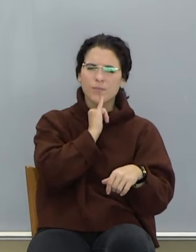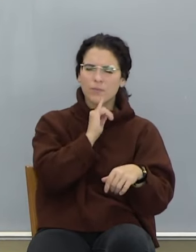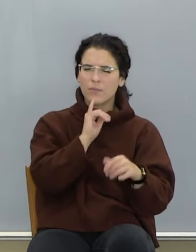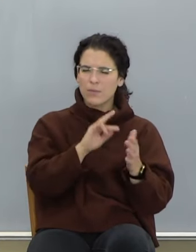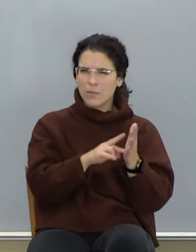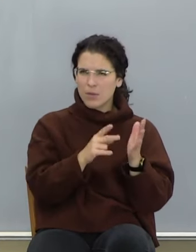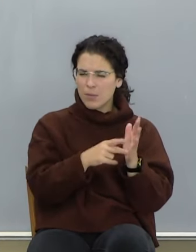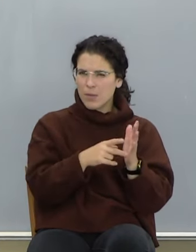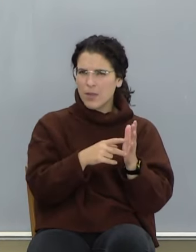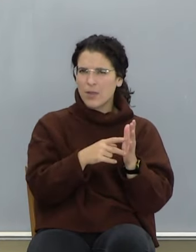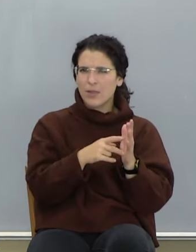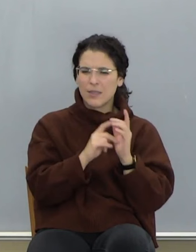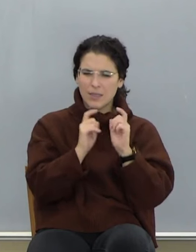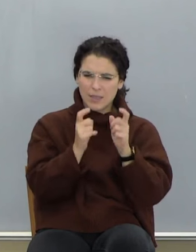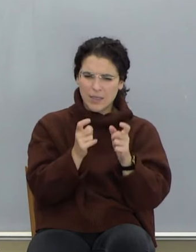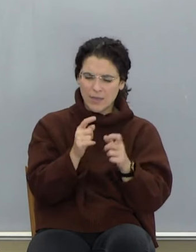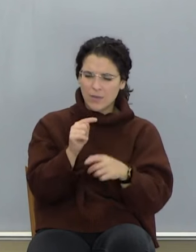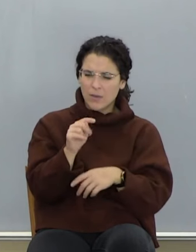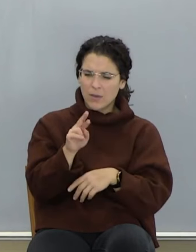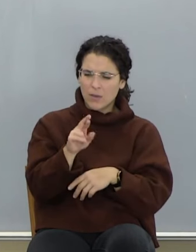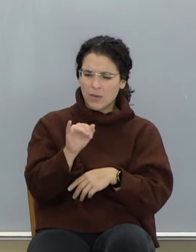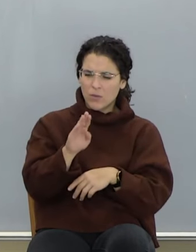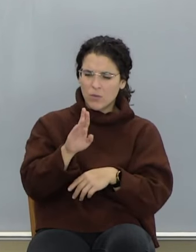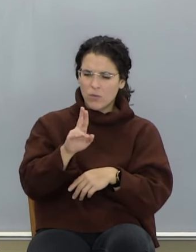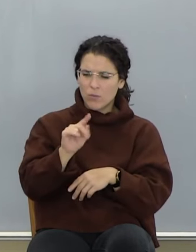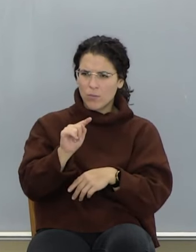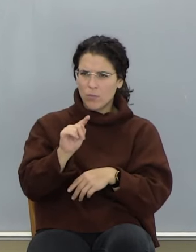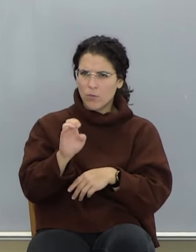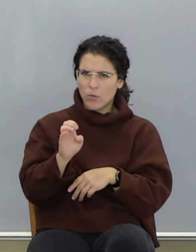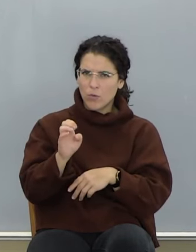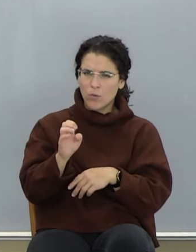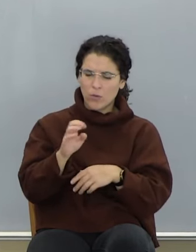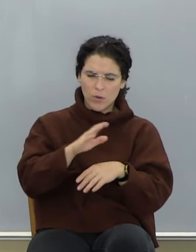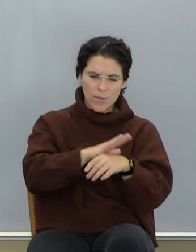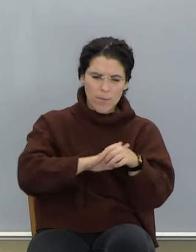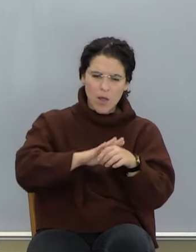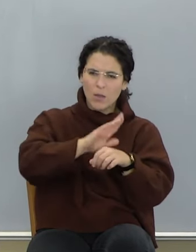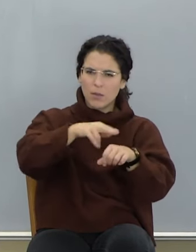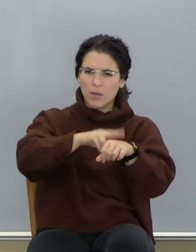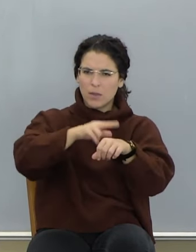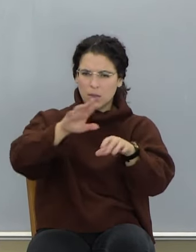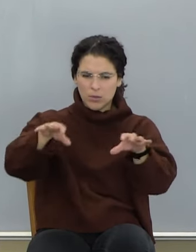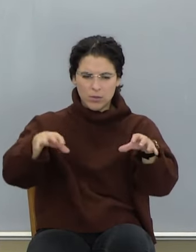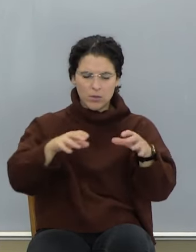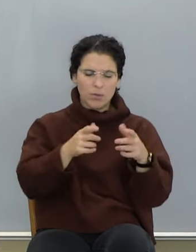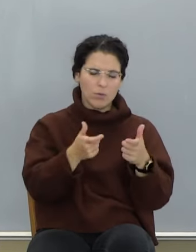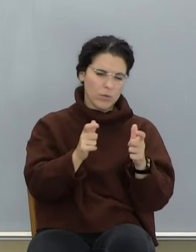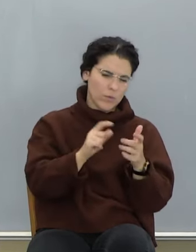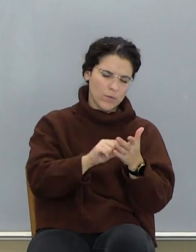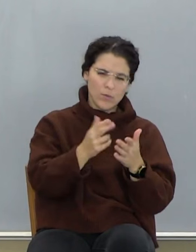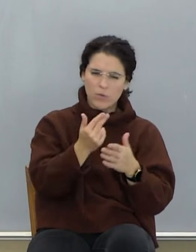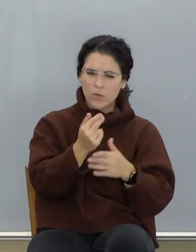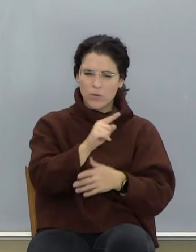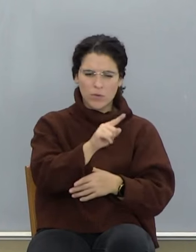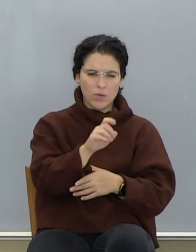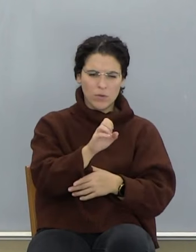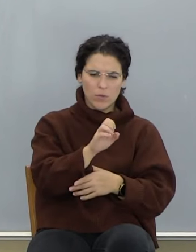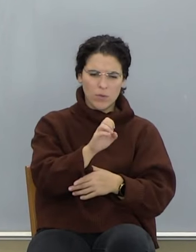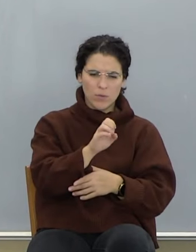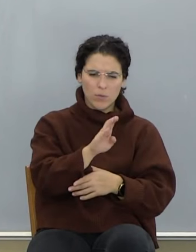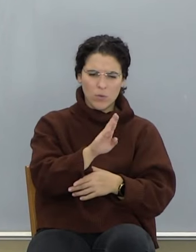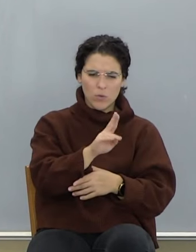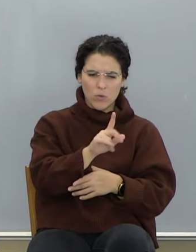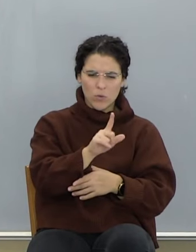is giving tribute among the nations. And real quick, verse 13, Zebulun